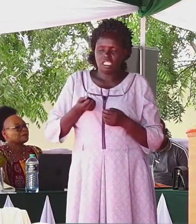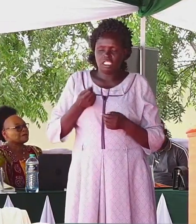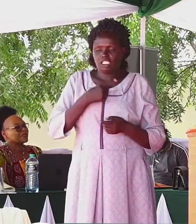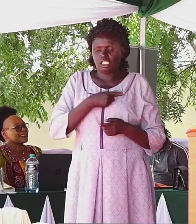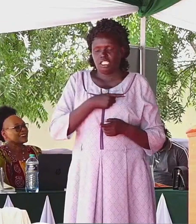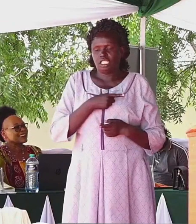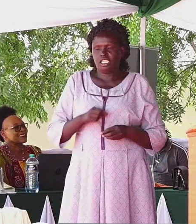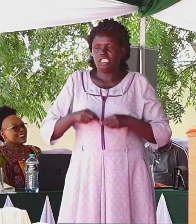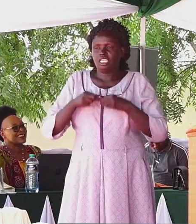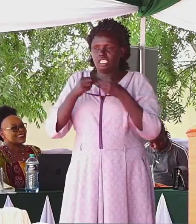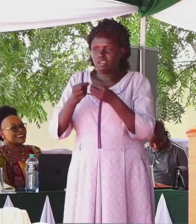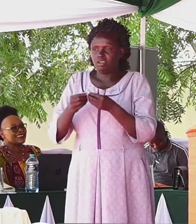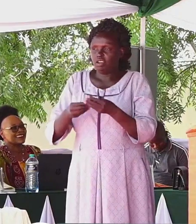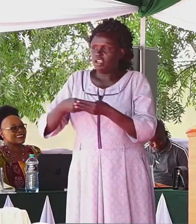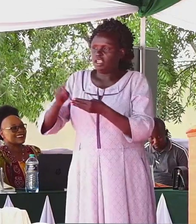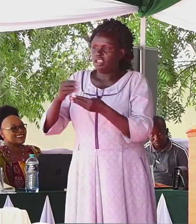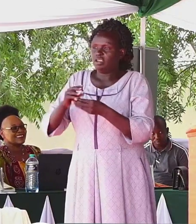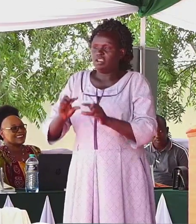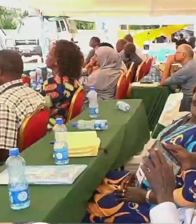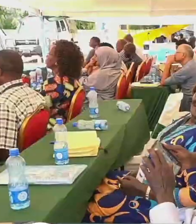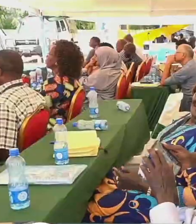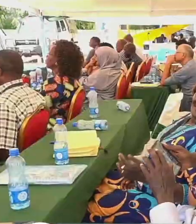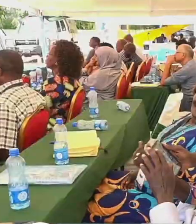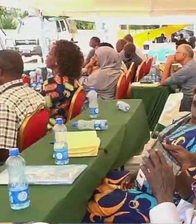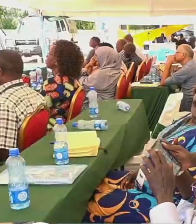the gifts to you. Thank you.